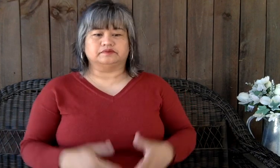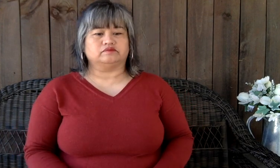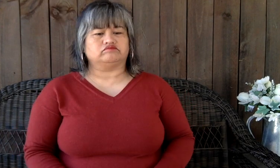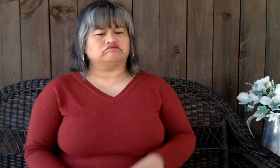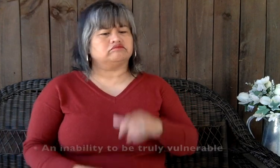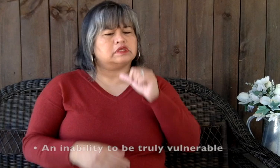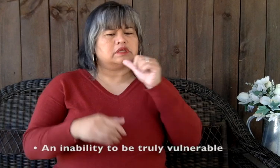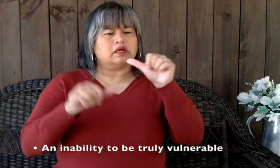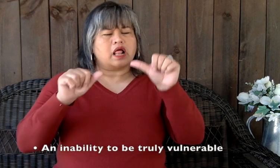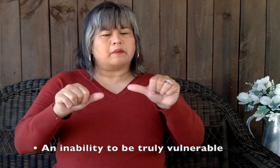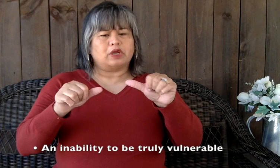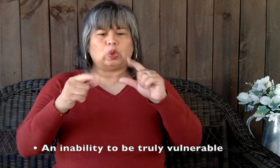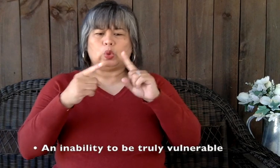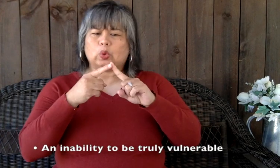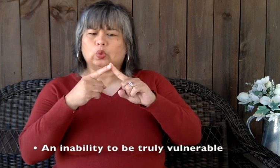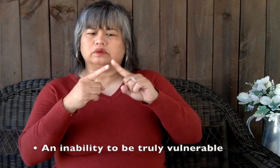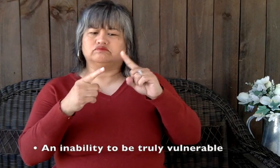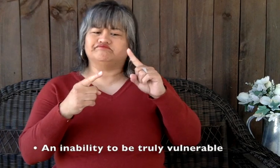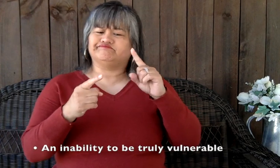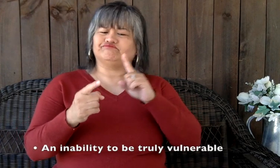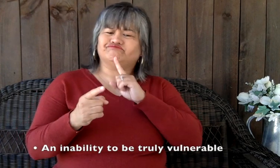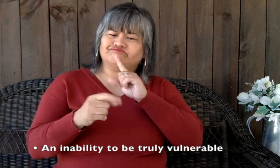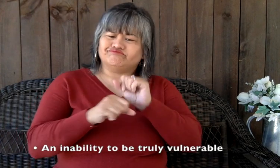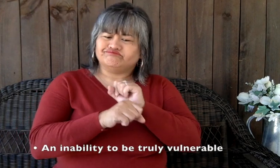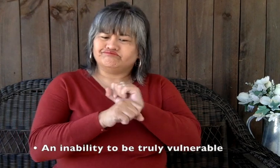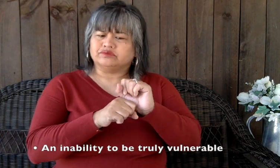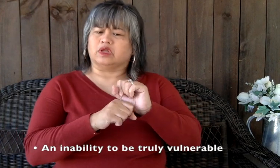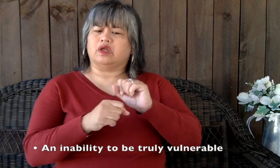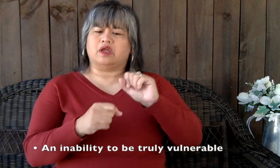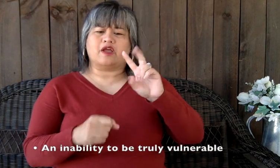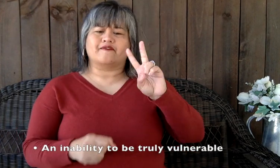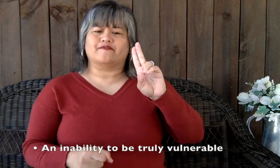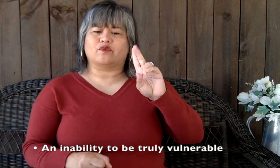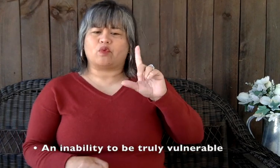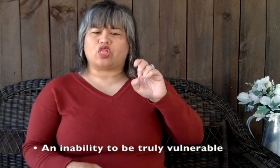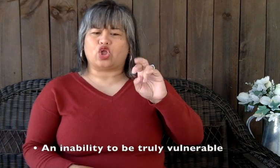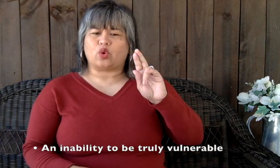Anxiety, the inability to be truly vulnerable,